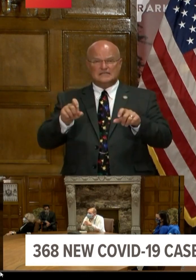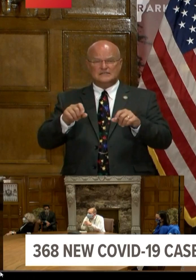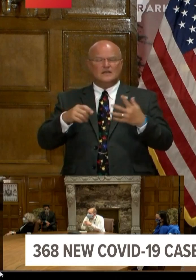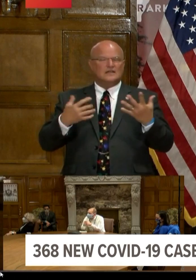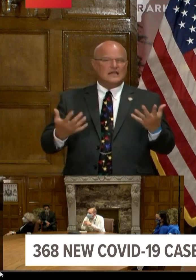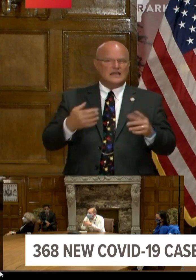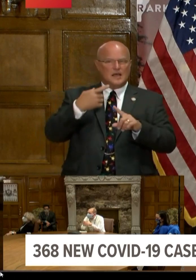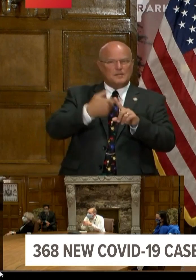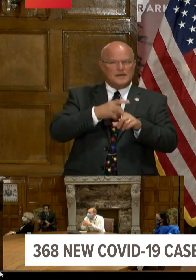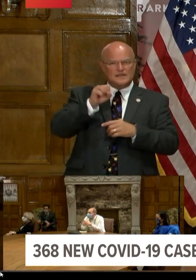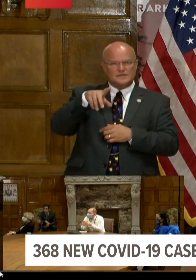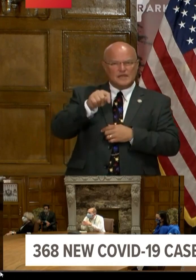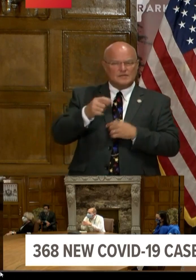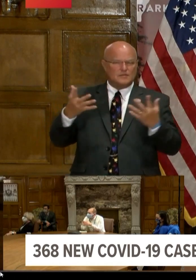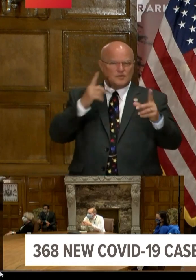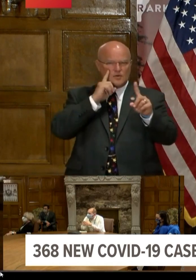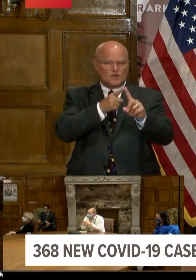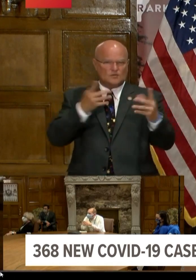month of September?